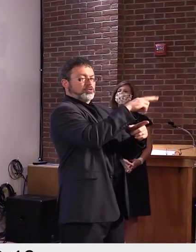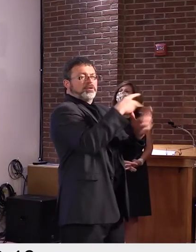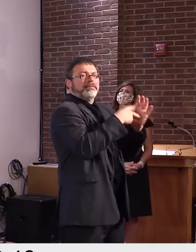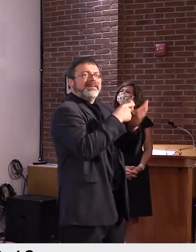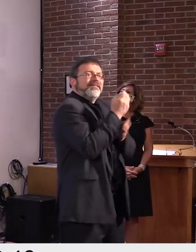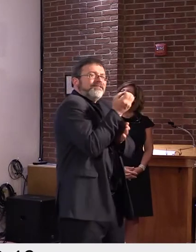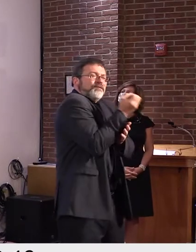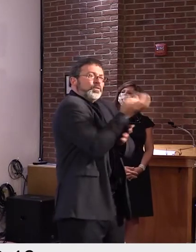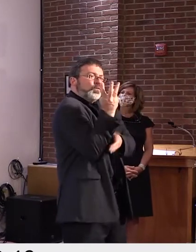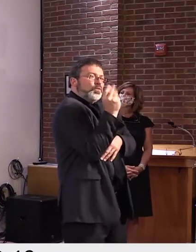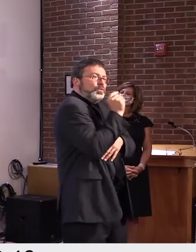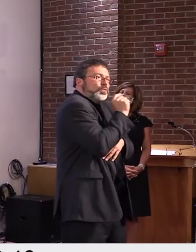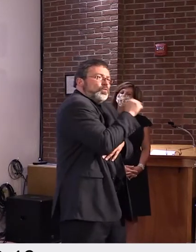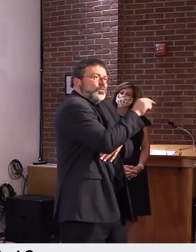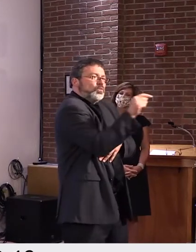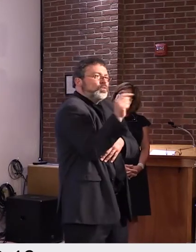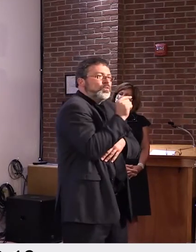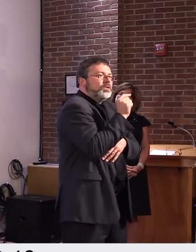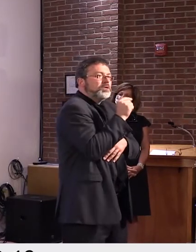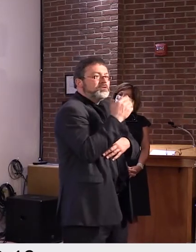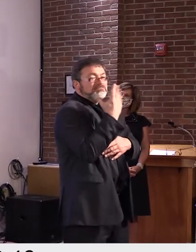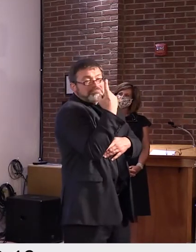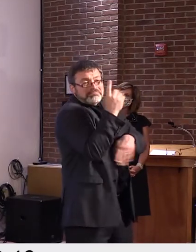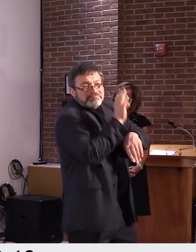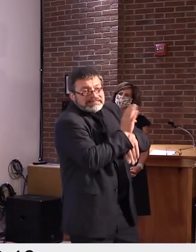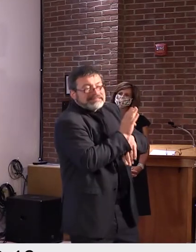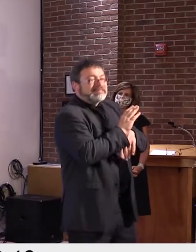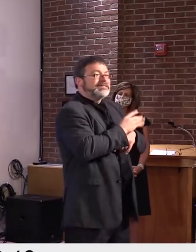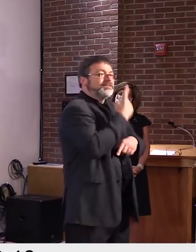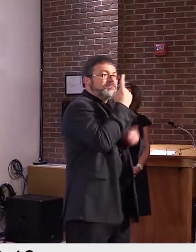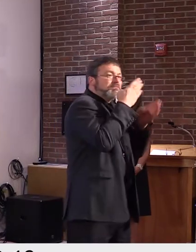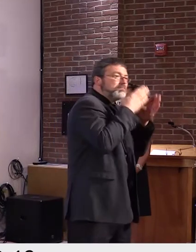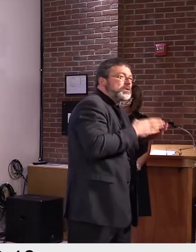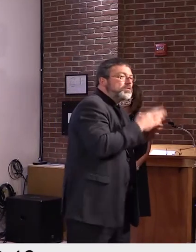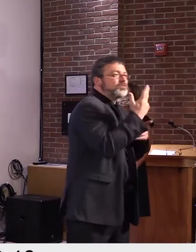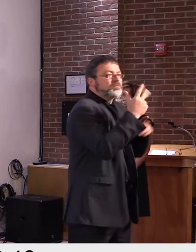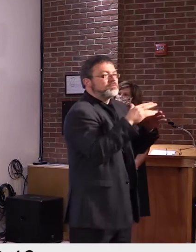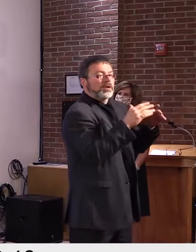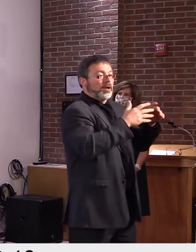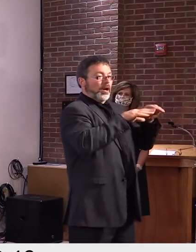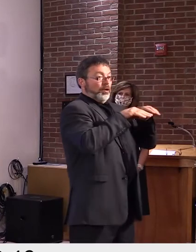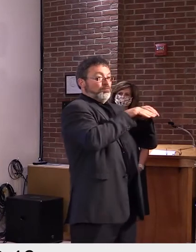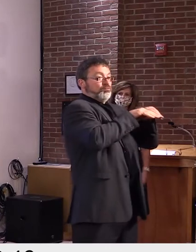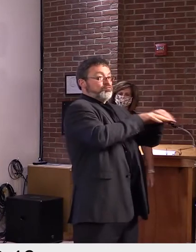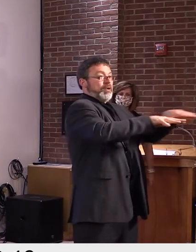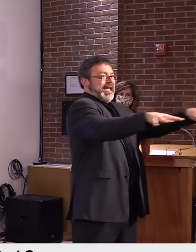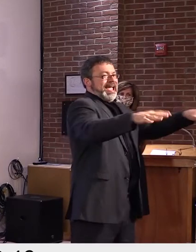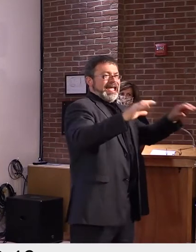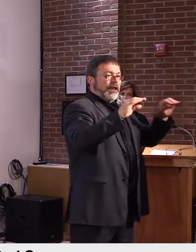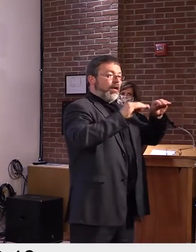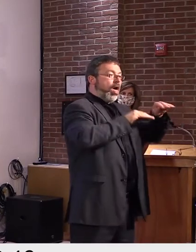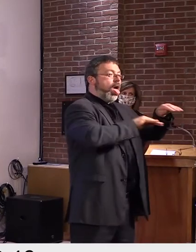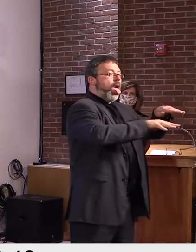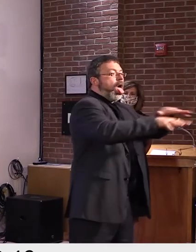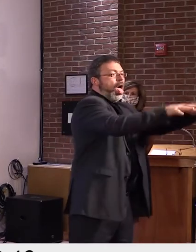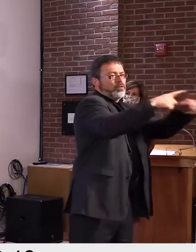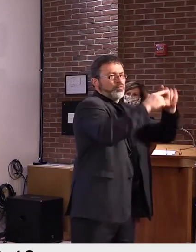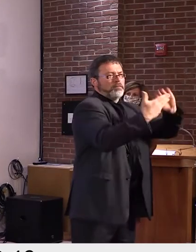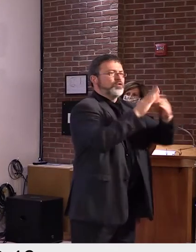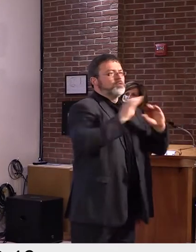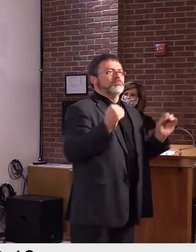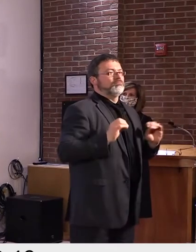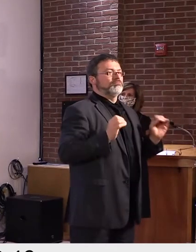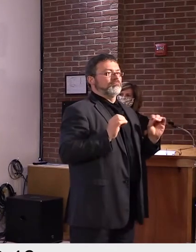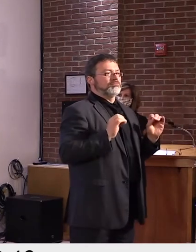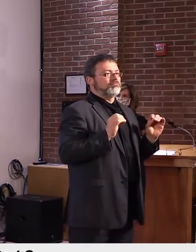public health criteria that are pretty laborious to go through, to be honest, but they involve number and